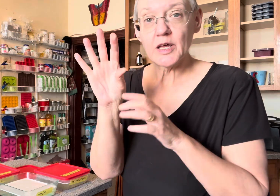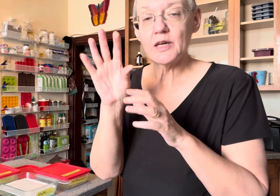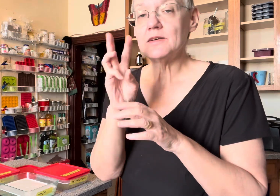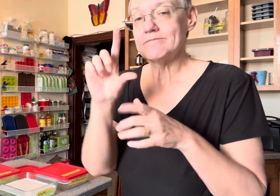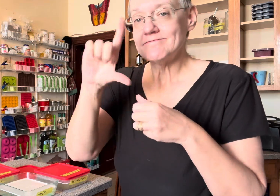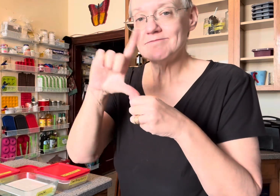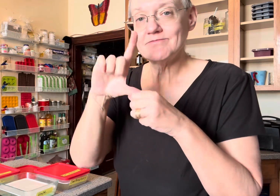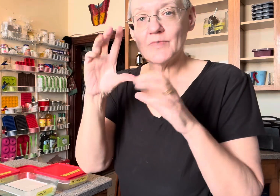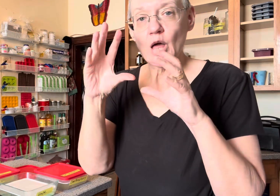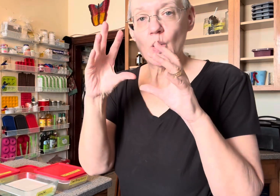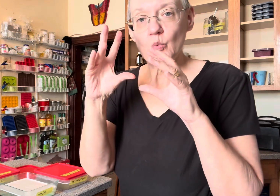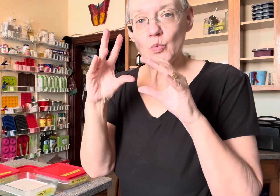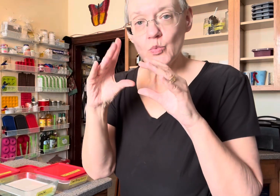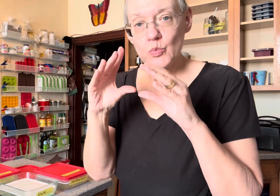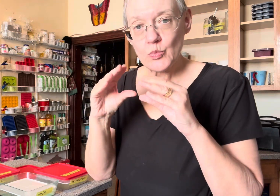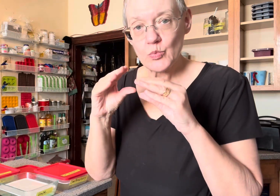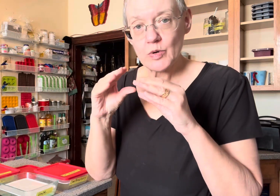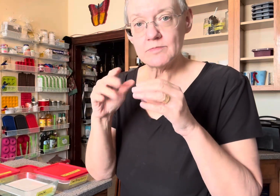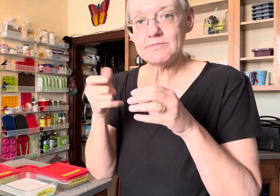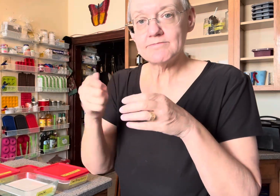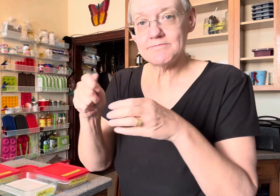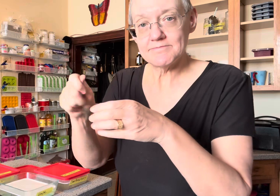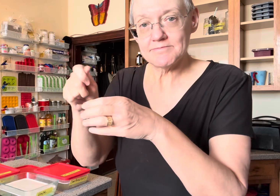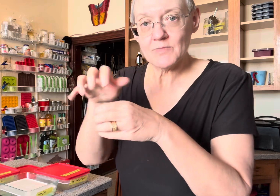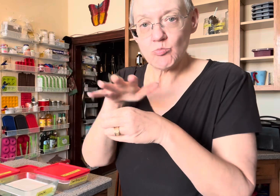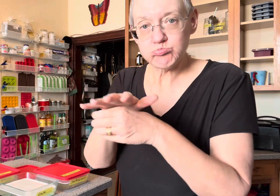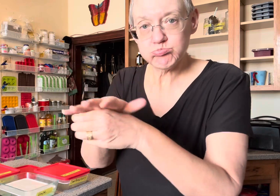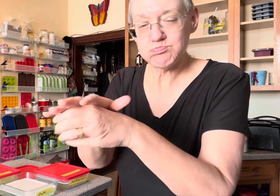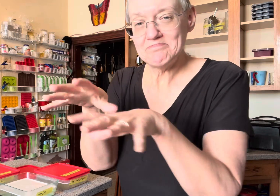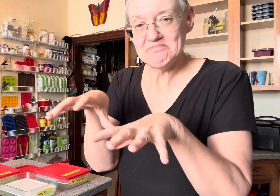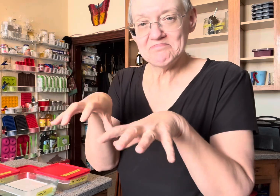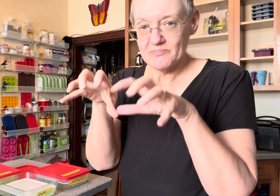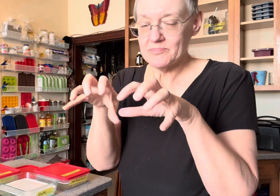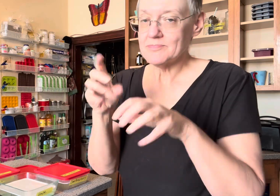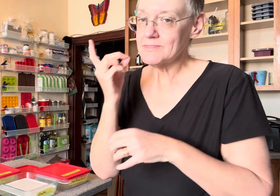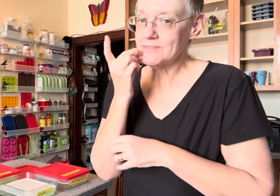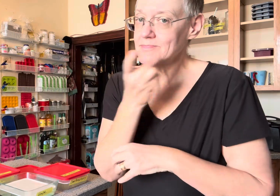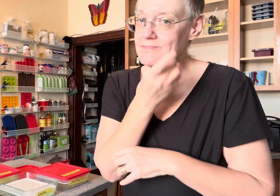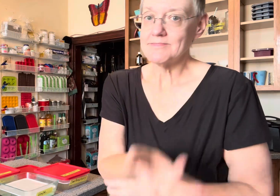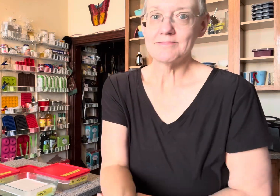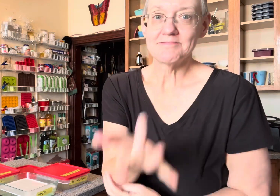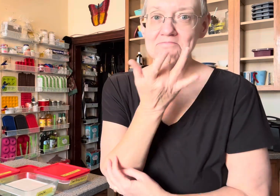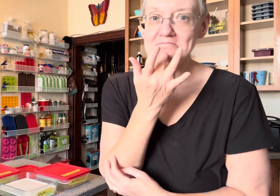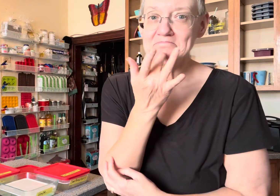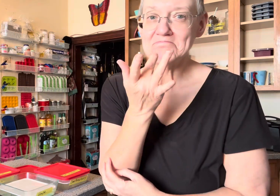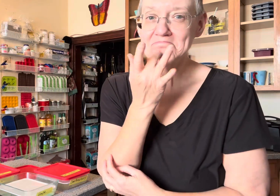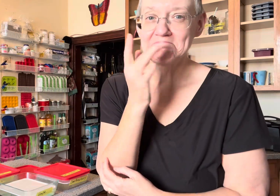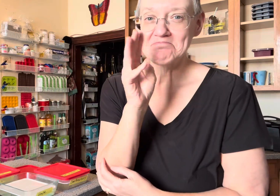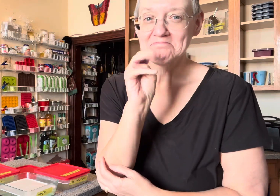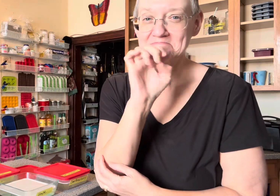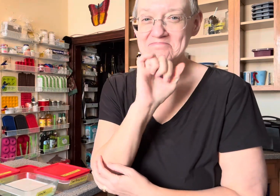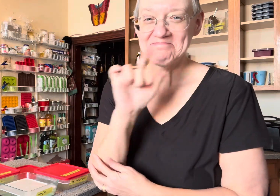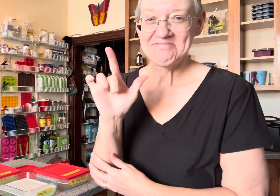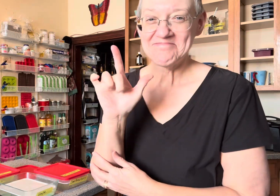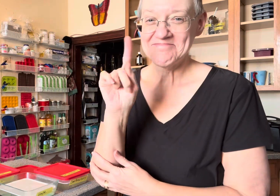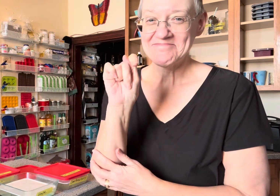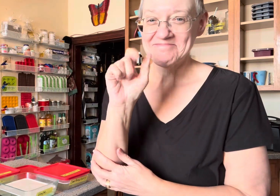Then we'll take off the lid and let the liquid reduce. Store it and freeze it. This is Dale's favorite